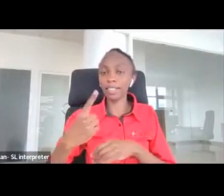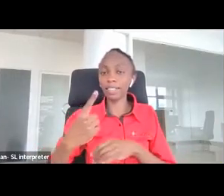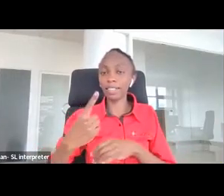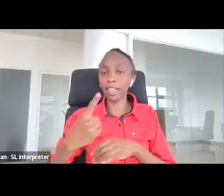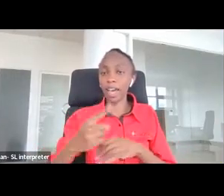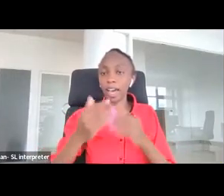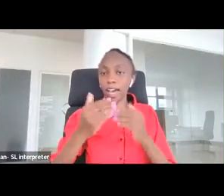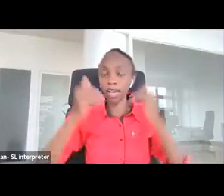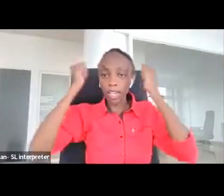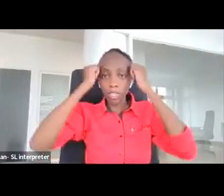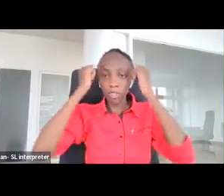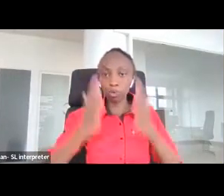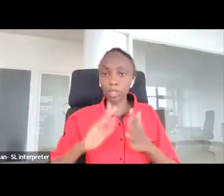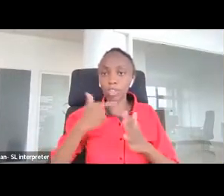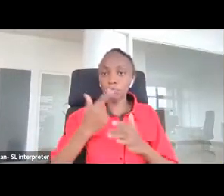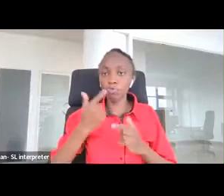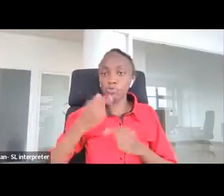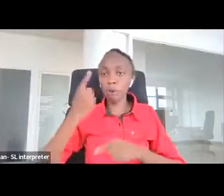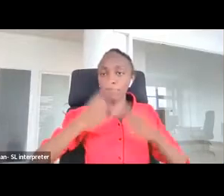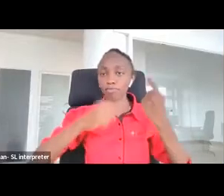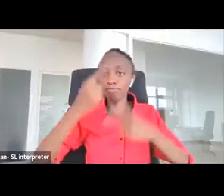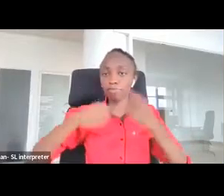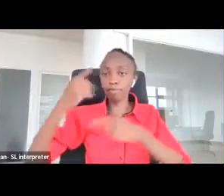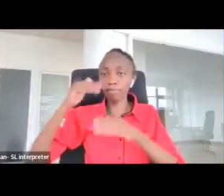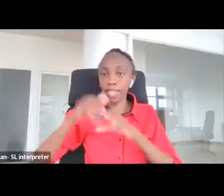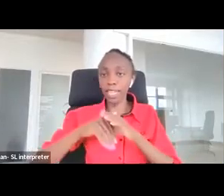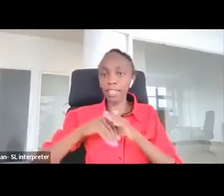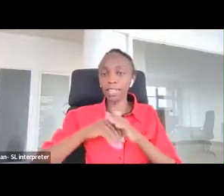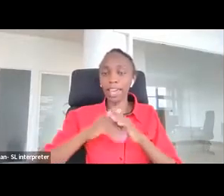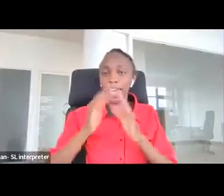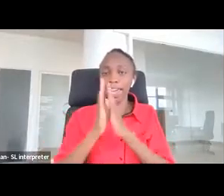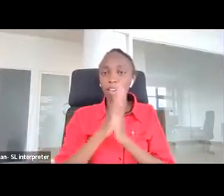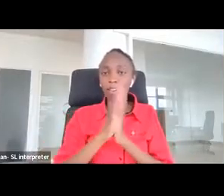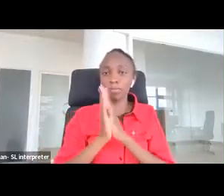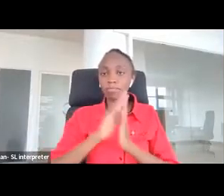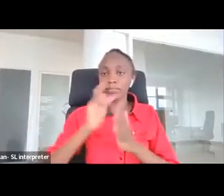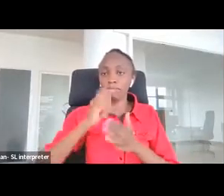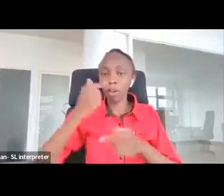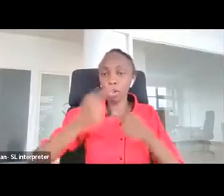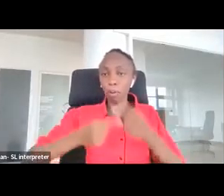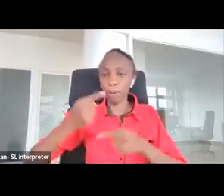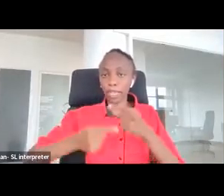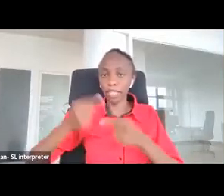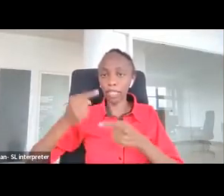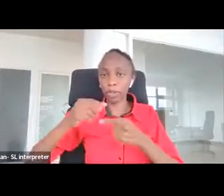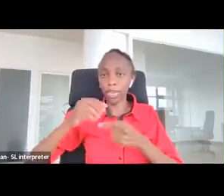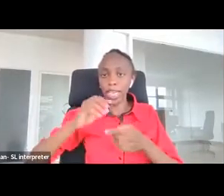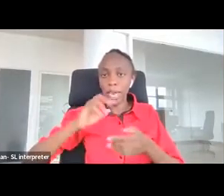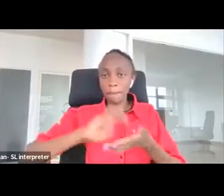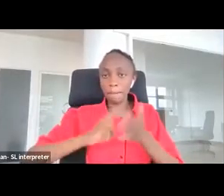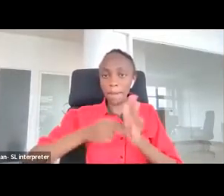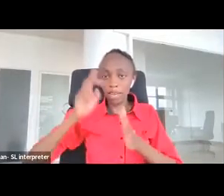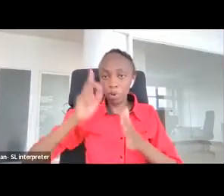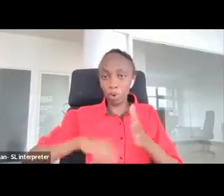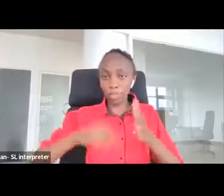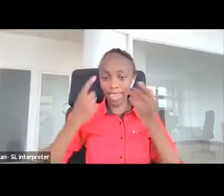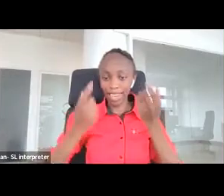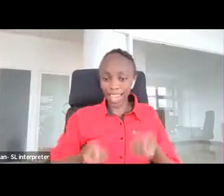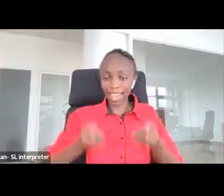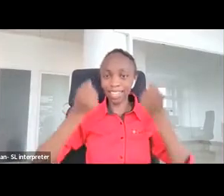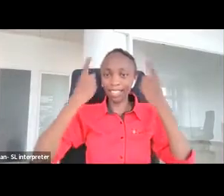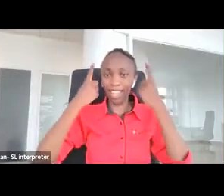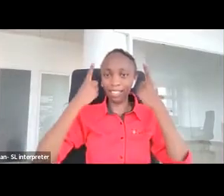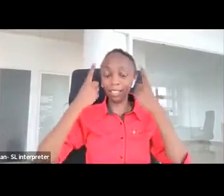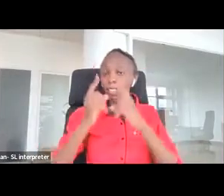excel in the essay writing. By this, I mean they were able to interpret the topic and come up with quality